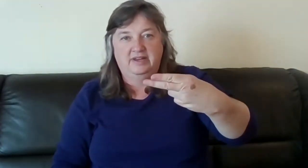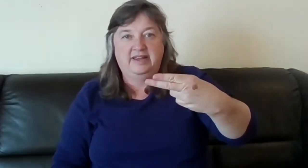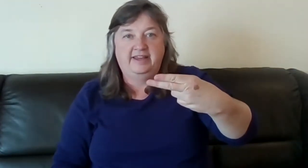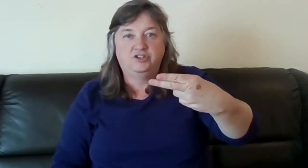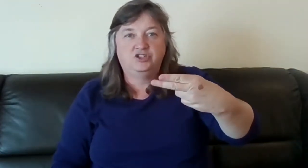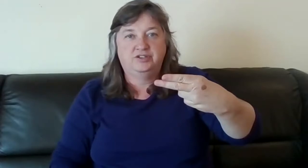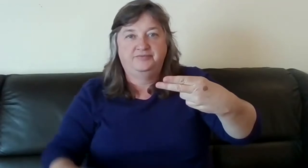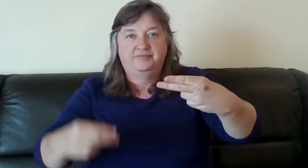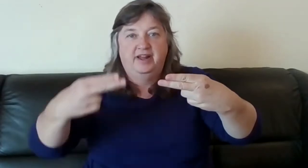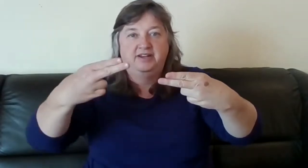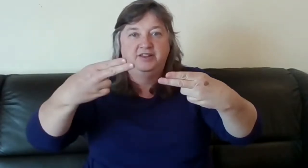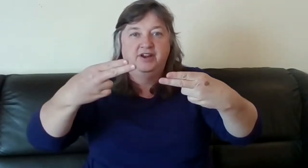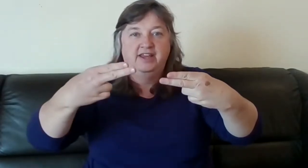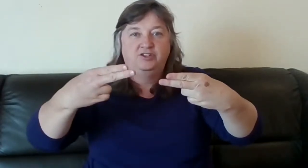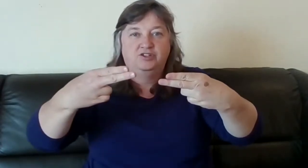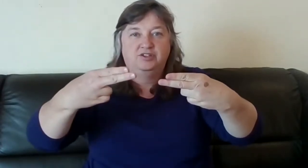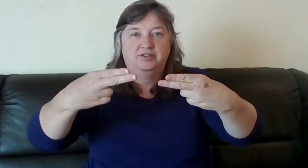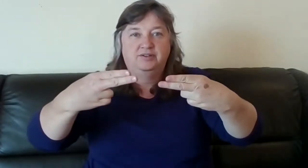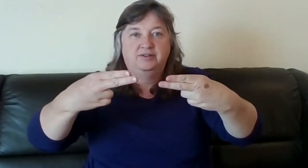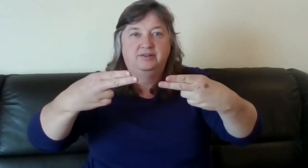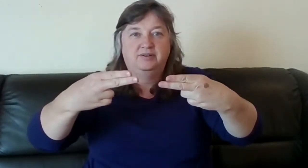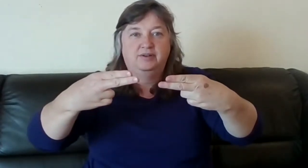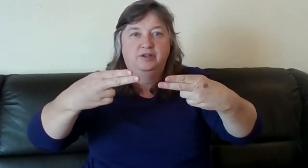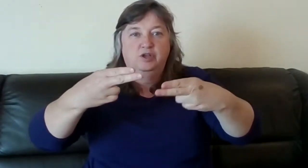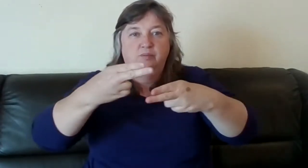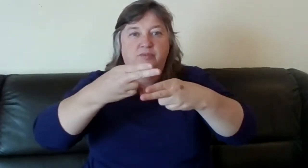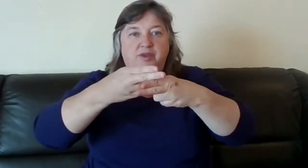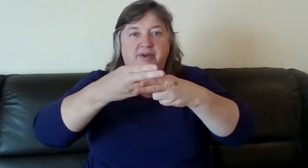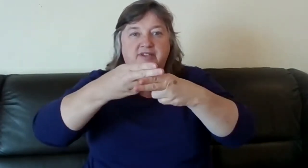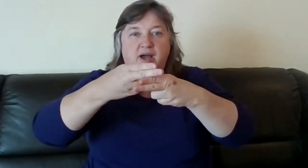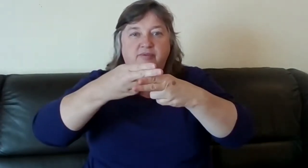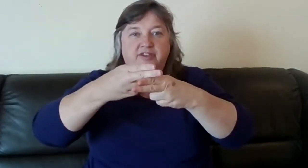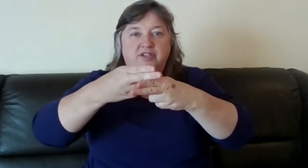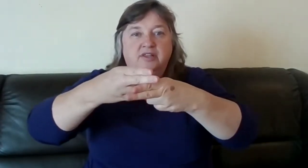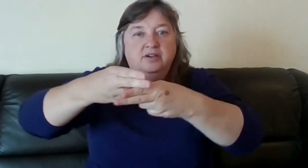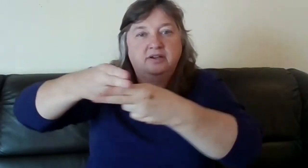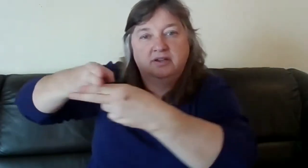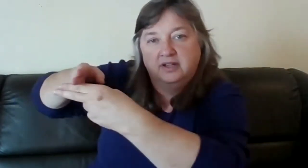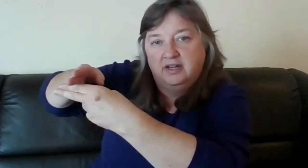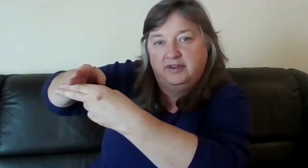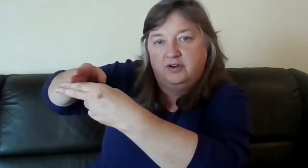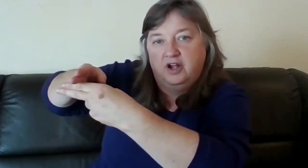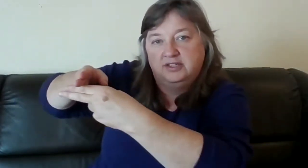an H, and another H. Put them on top of each other, kind of at